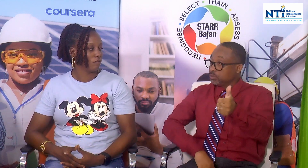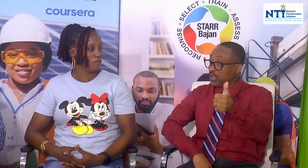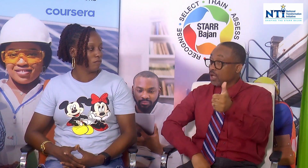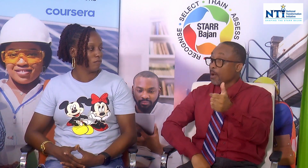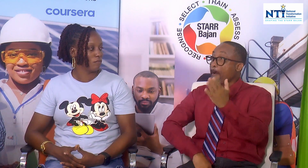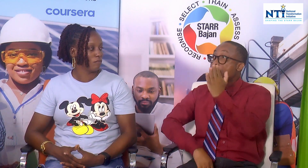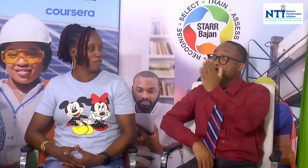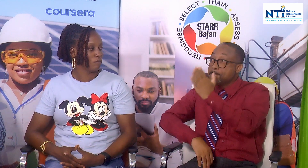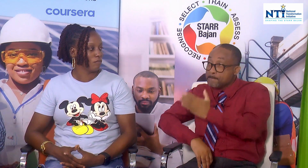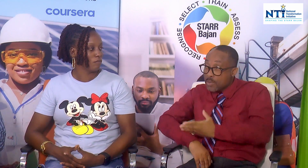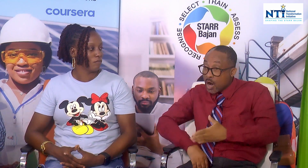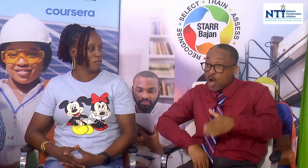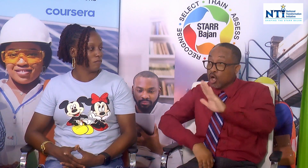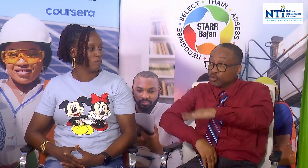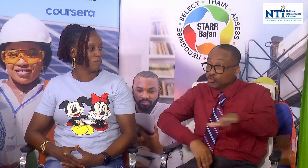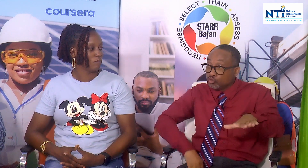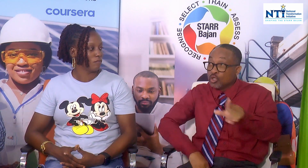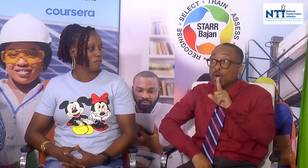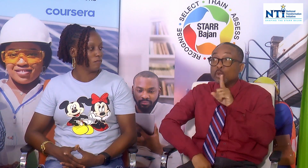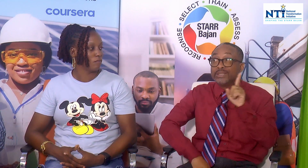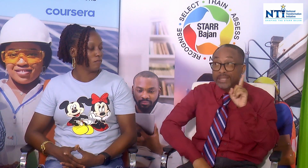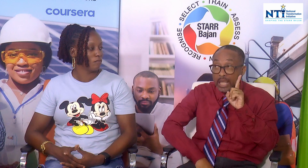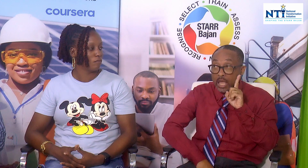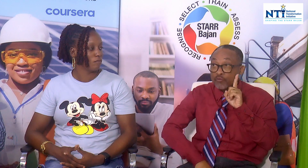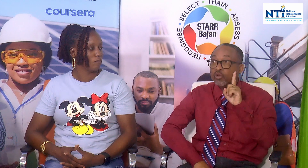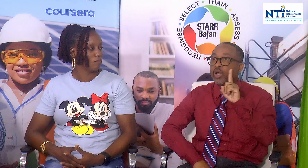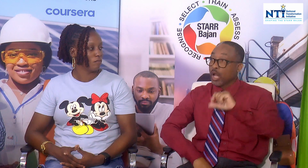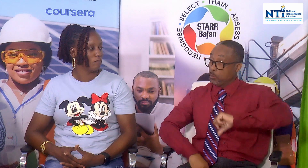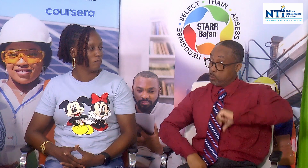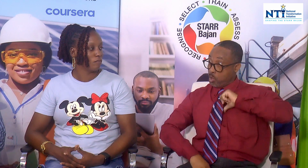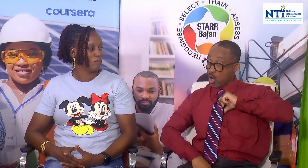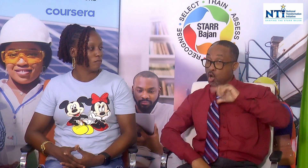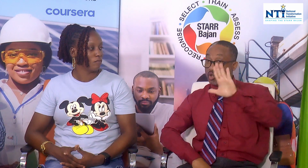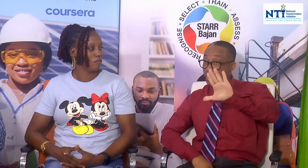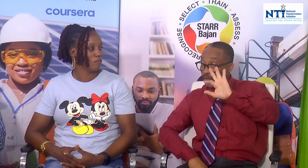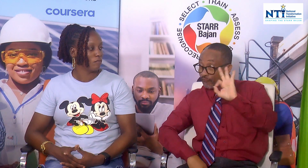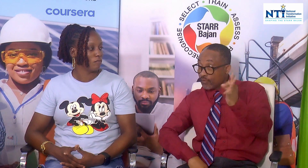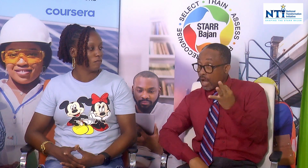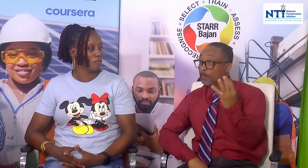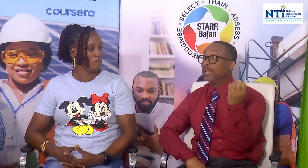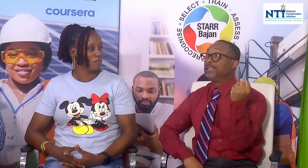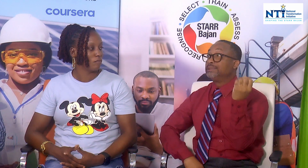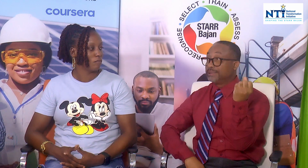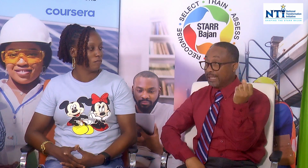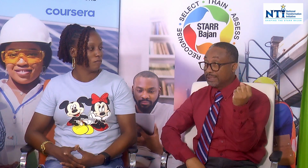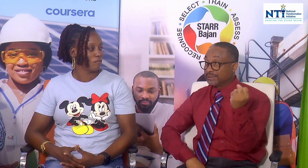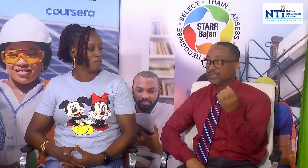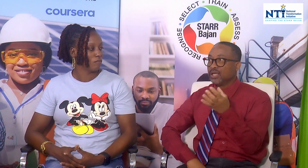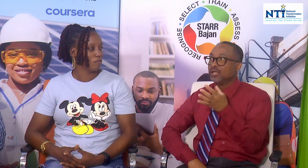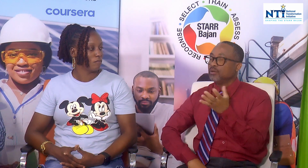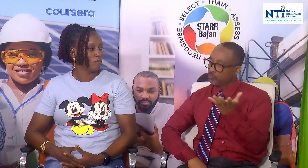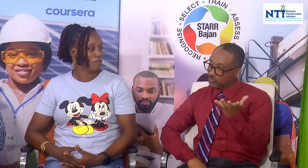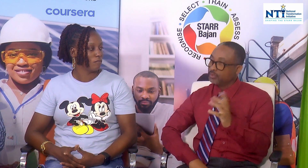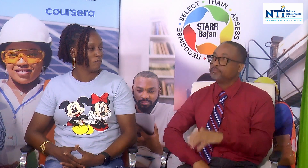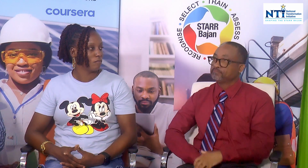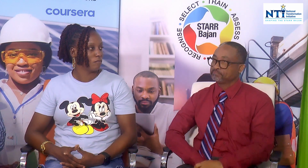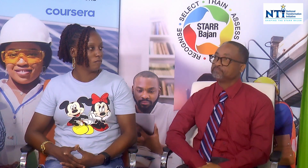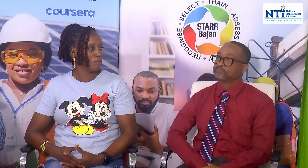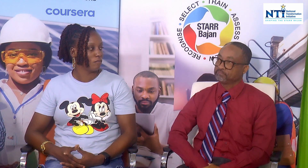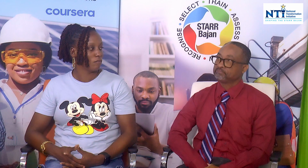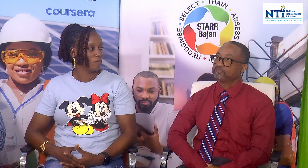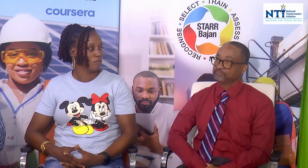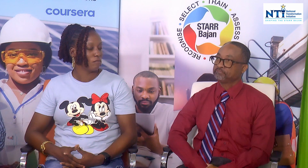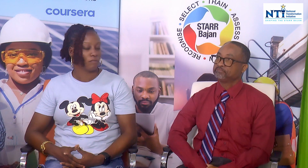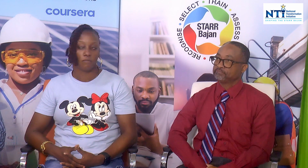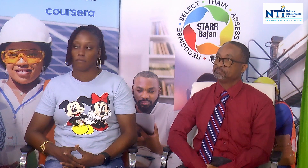You can go to class and you need to improve yourself. Children who are deaf, you need to feel proud to be deaf. Family members